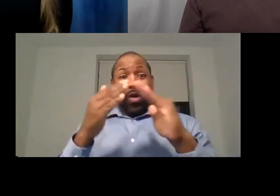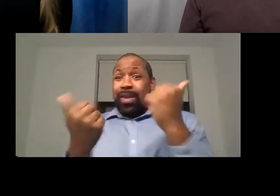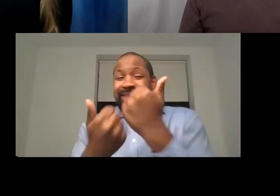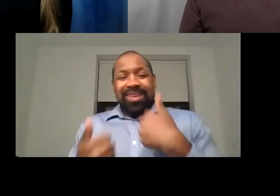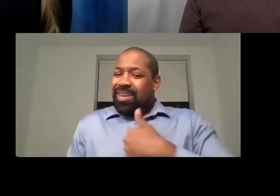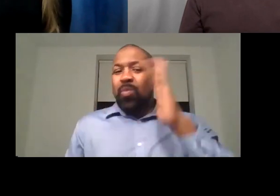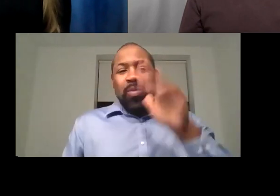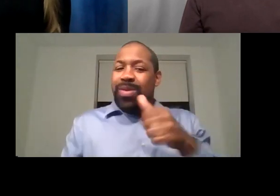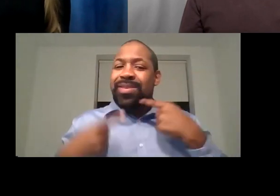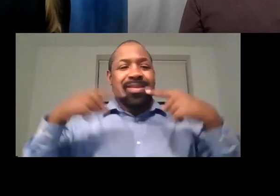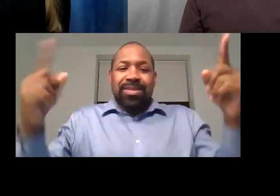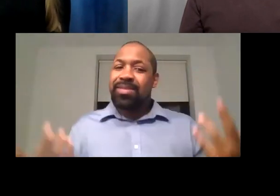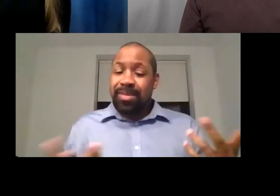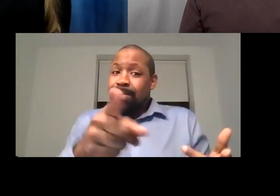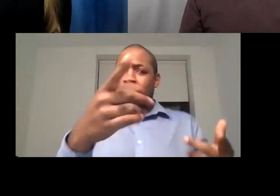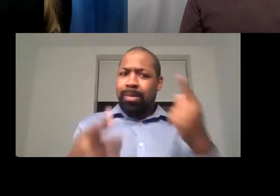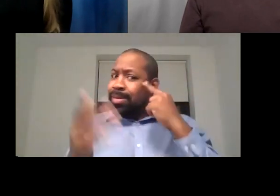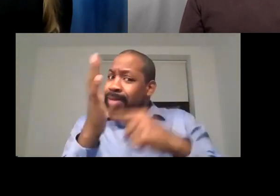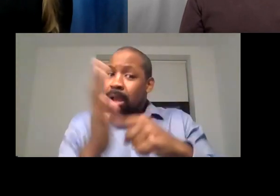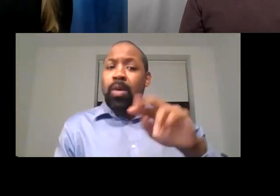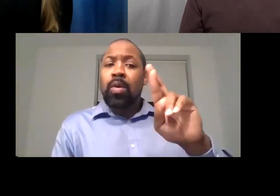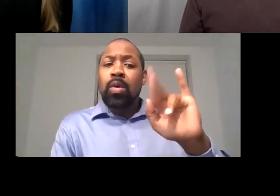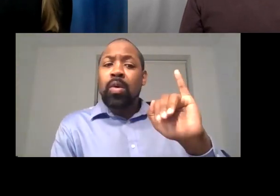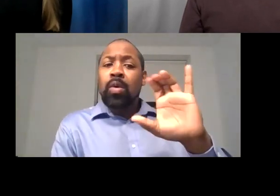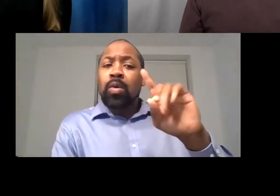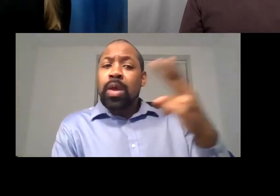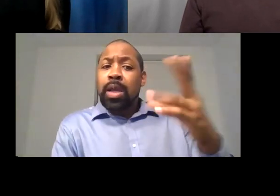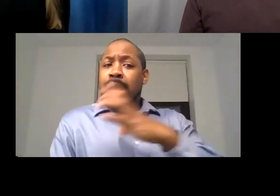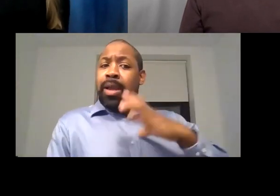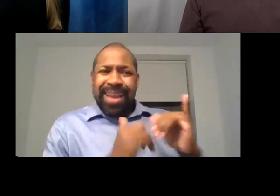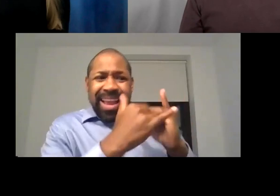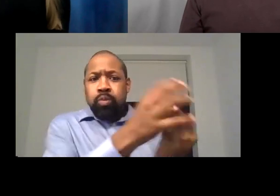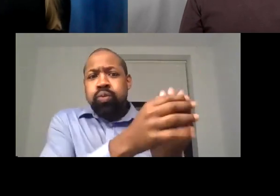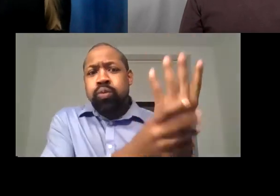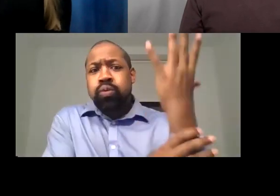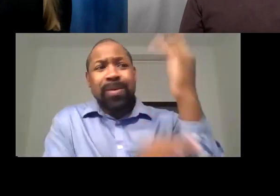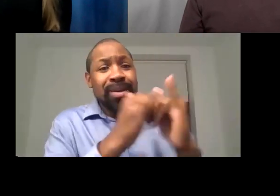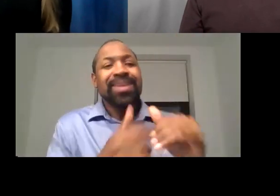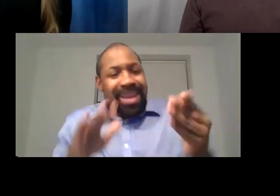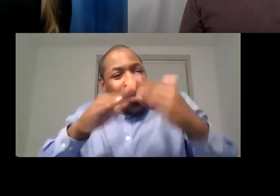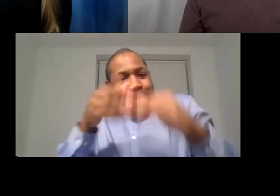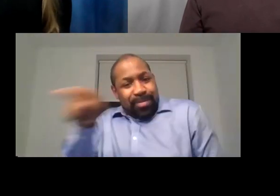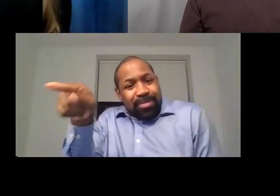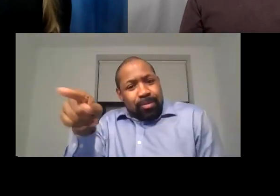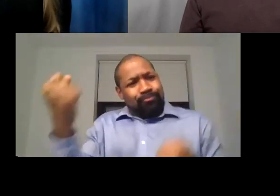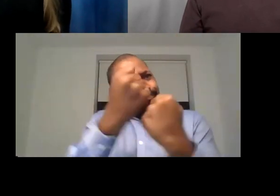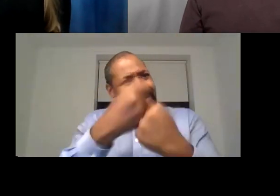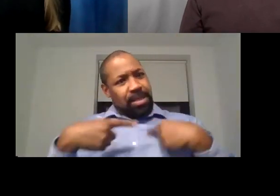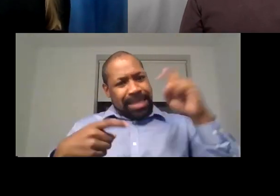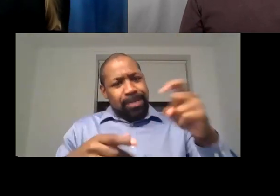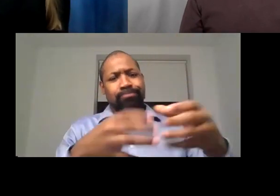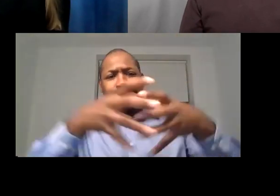in the community for advocacy, because if the community isn't there as well, if it's